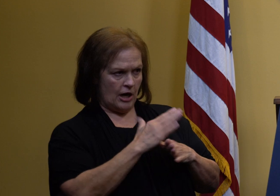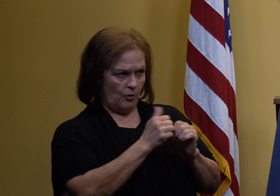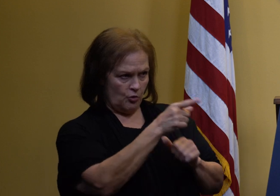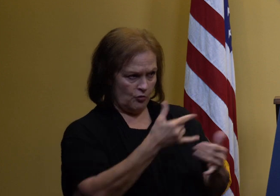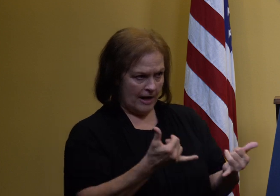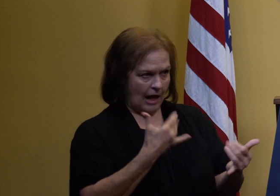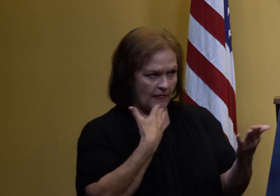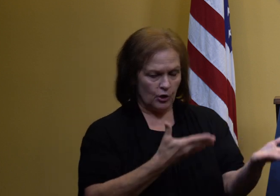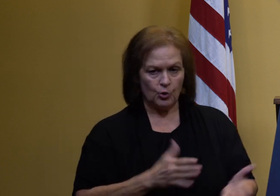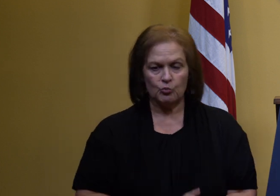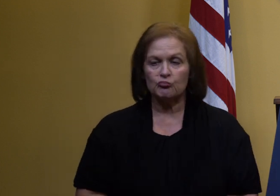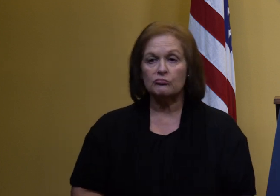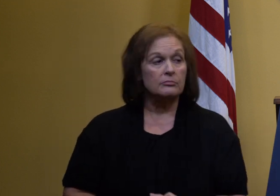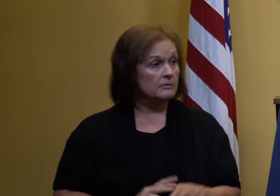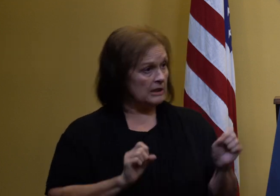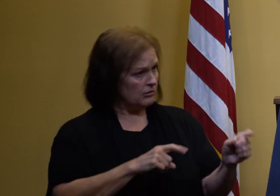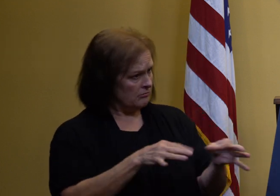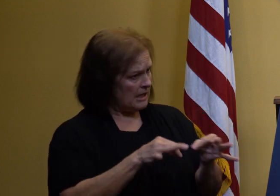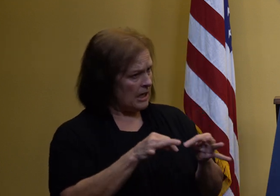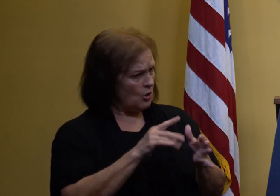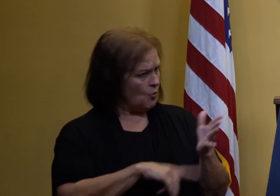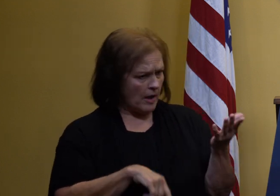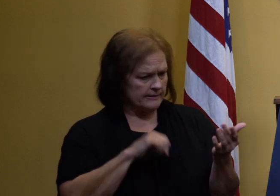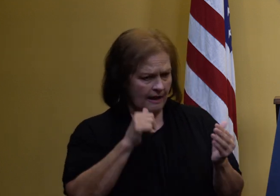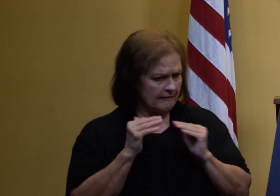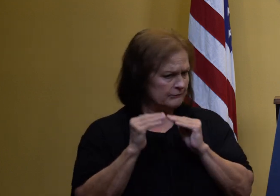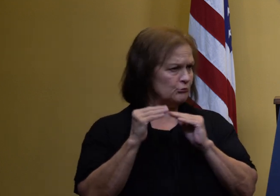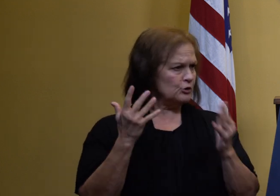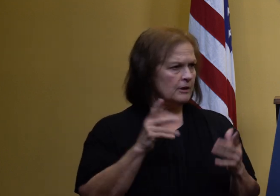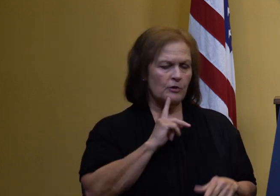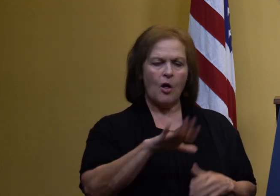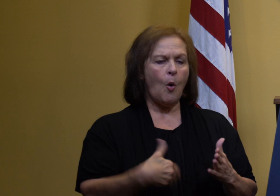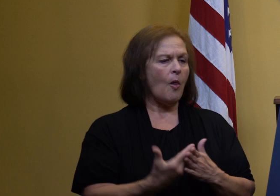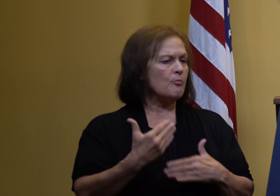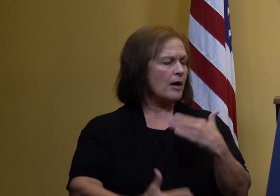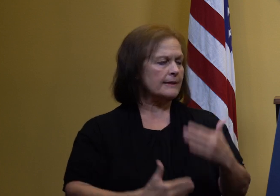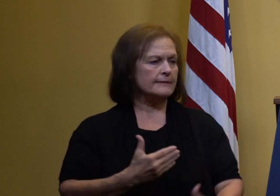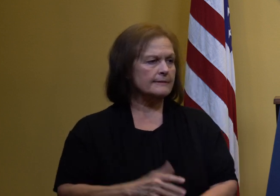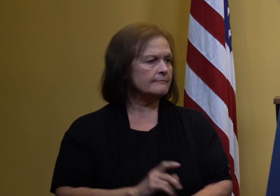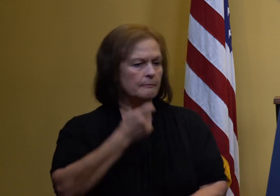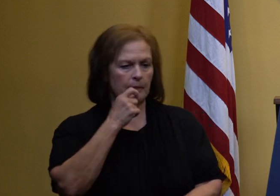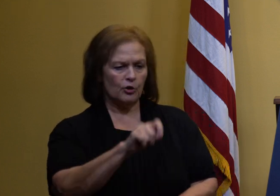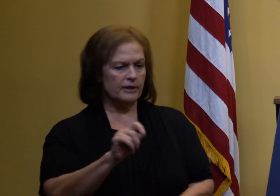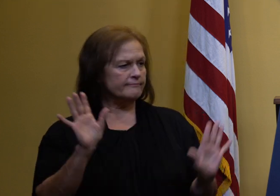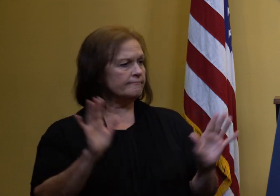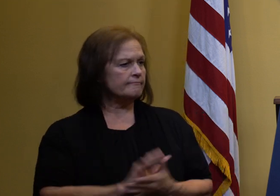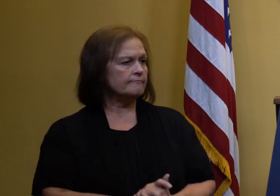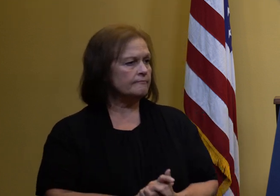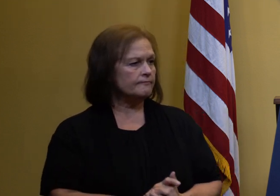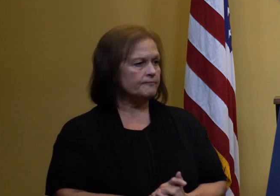time. Thank you. I mean, can you elaborate on what you find to be unconstitutional about it? The whole process, period. Soup to nuts, the